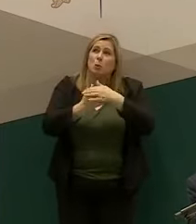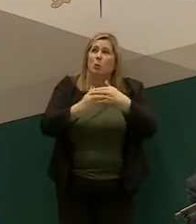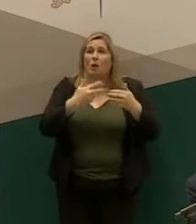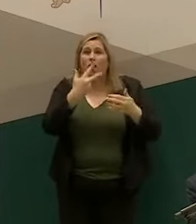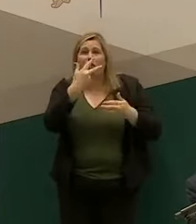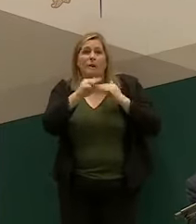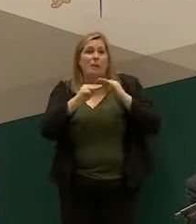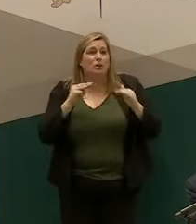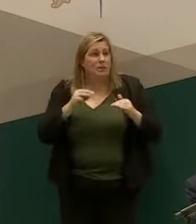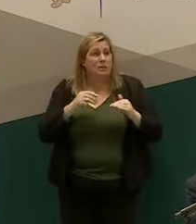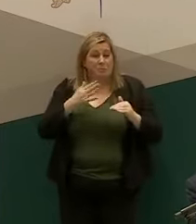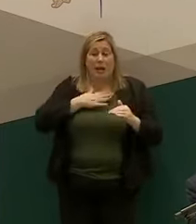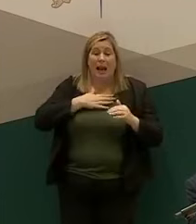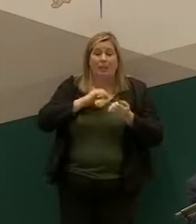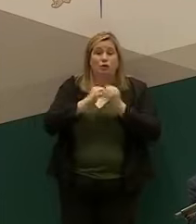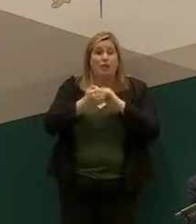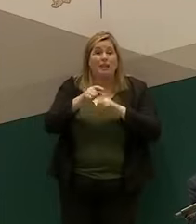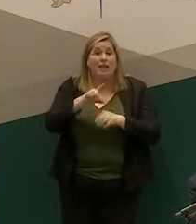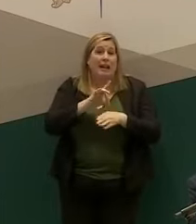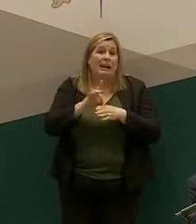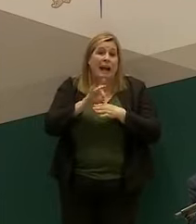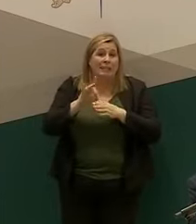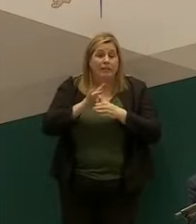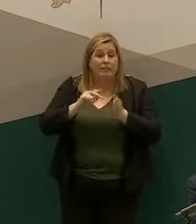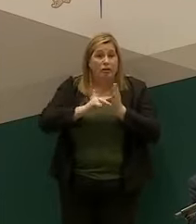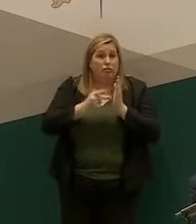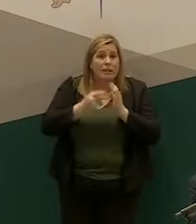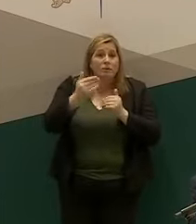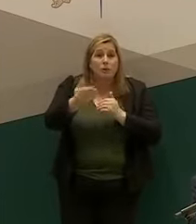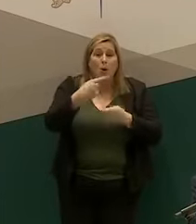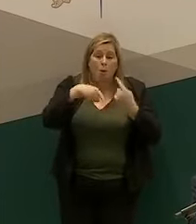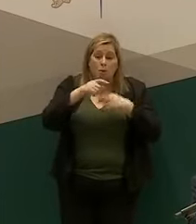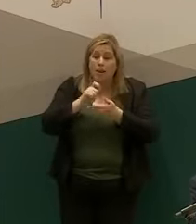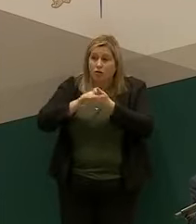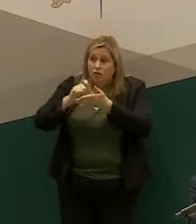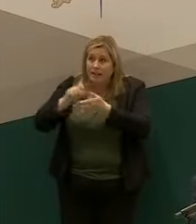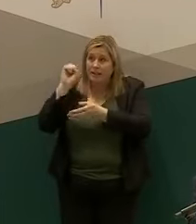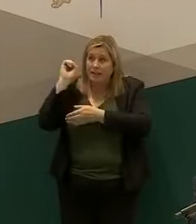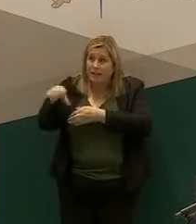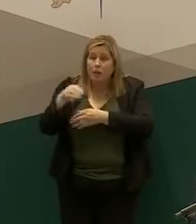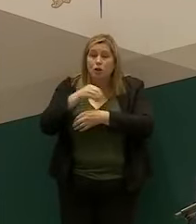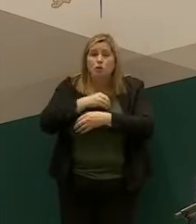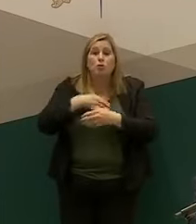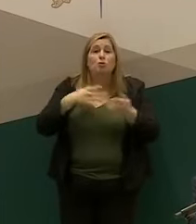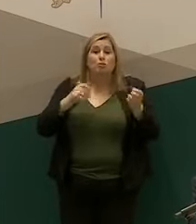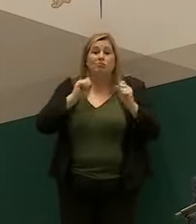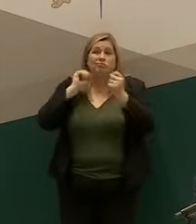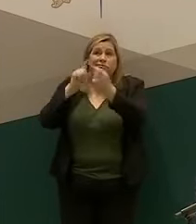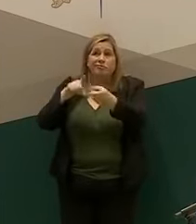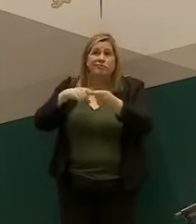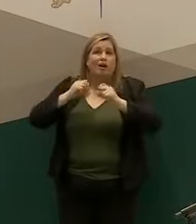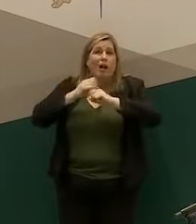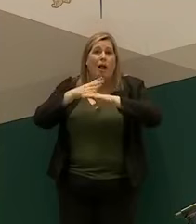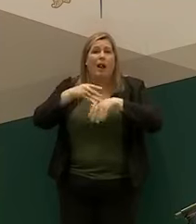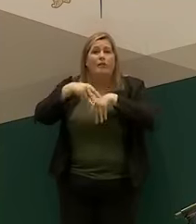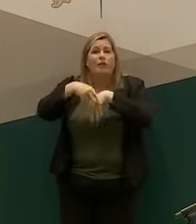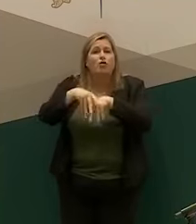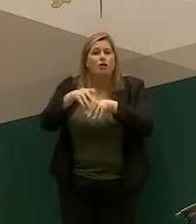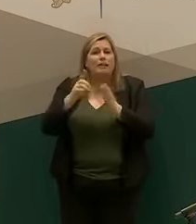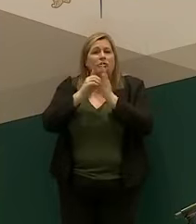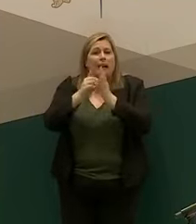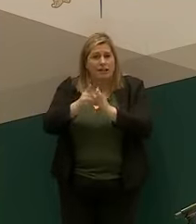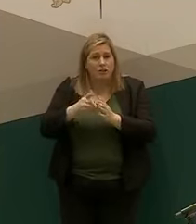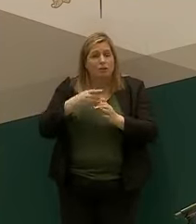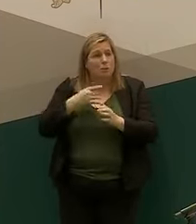We'd like to change those arrangements, but we've written to the funeral directors as a way of, if you like, trying to accelerate that, and not simply wait